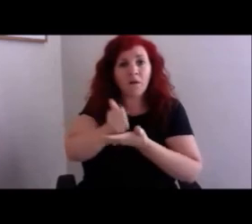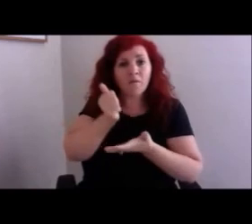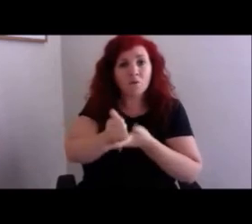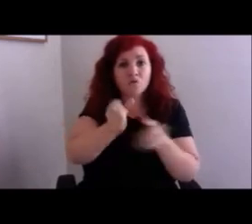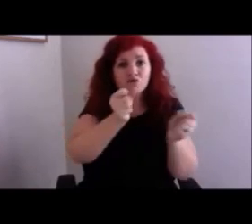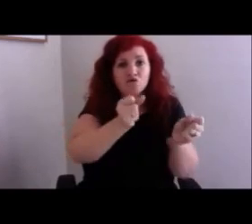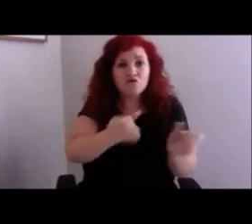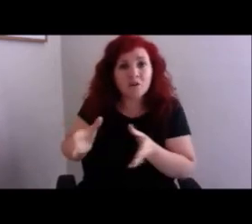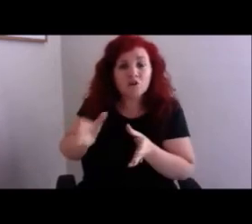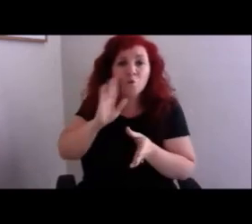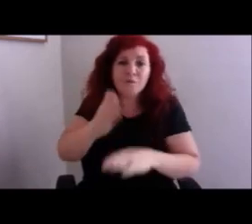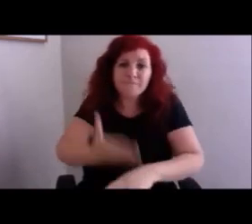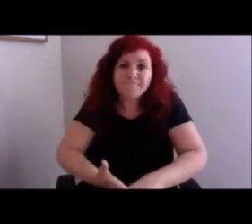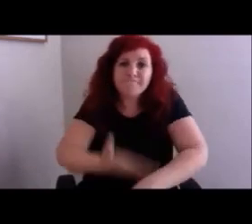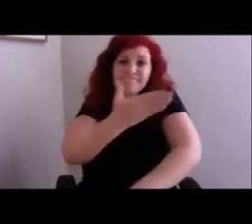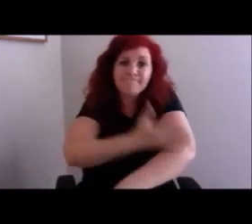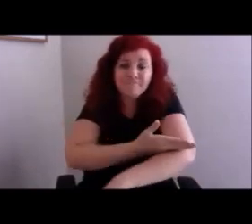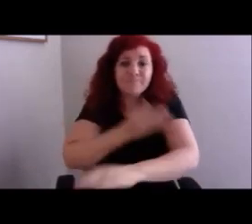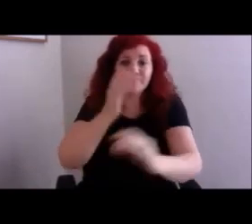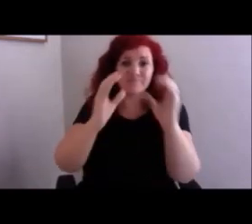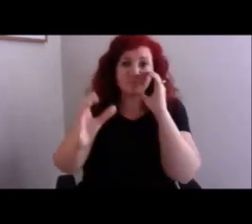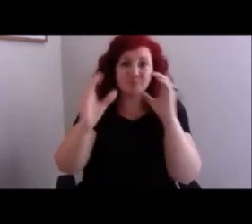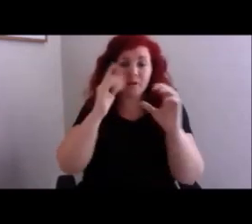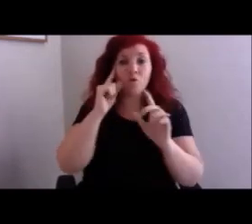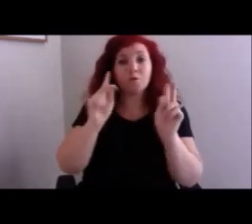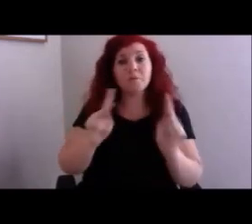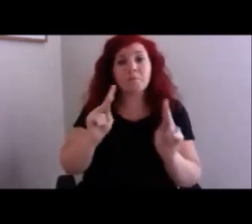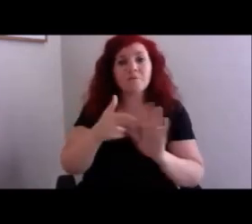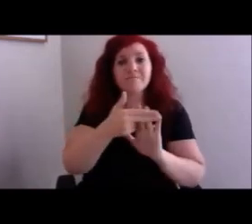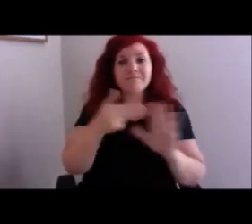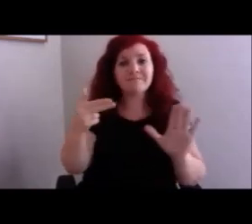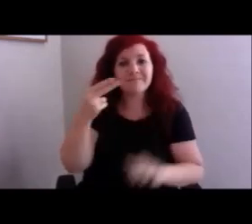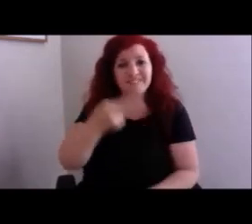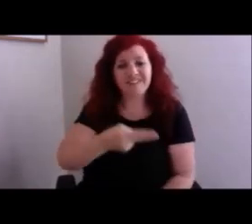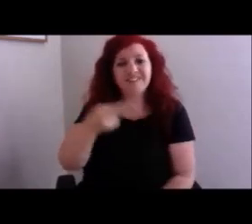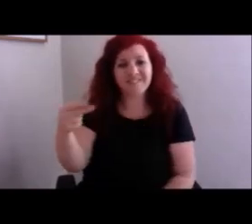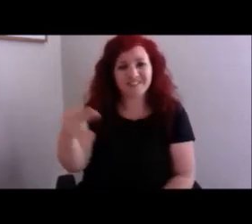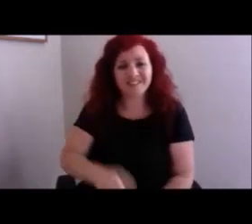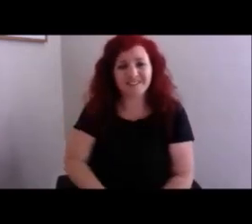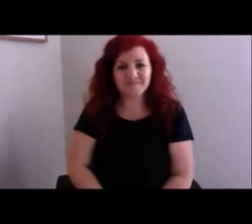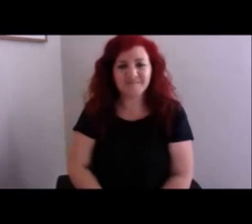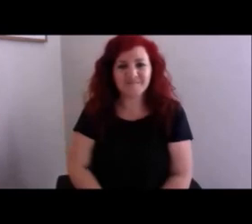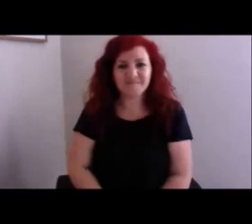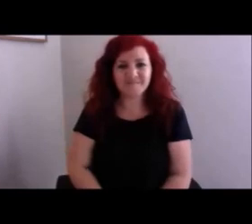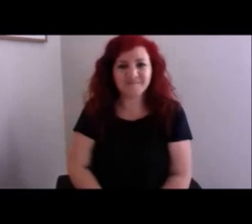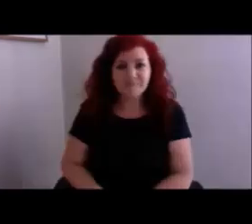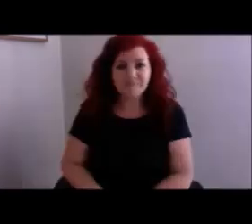greatly improve communication for people who are hard of hearing.